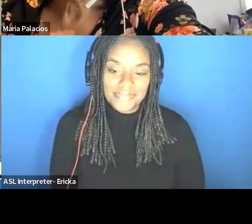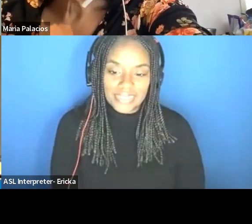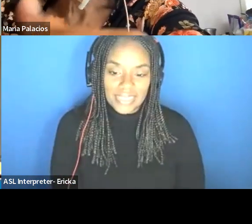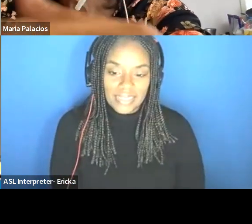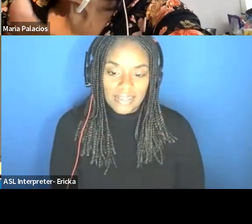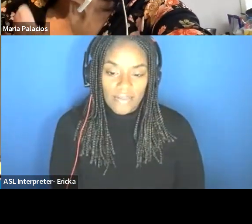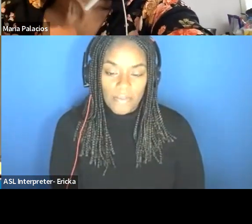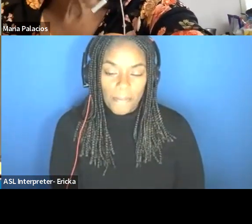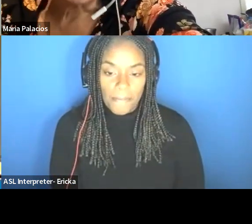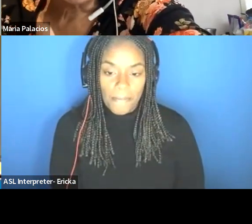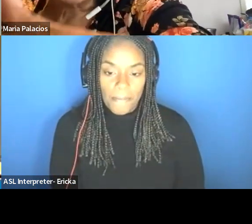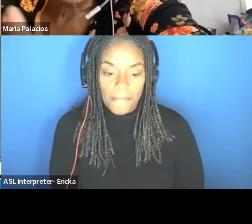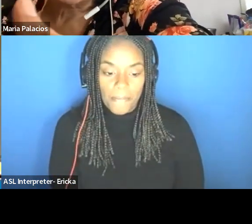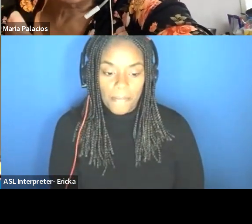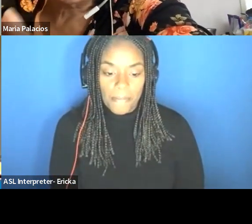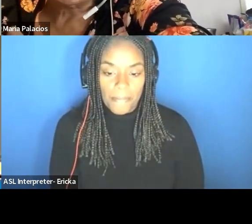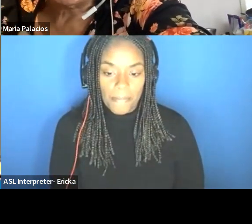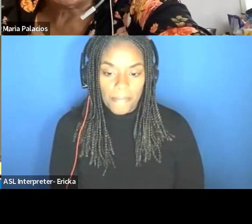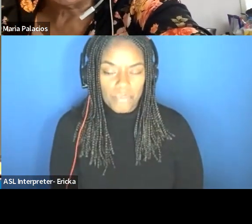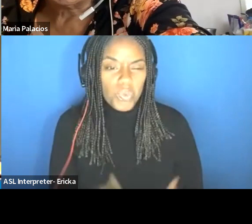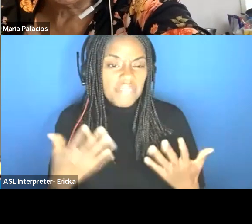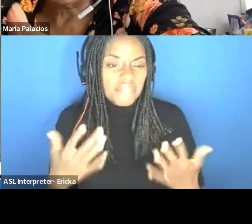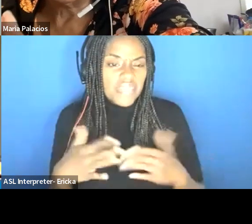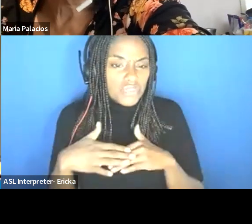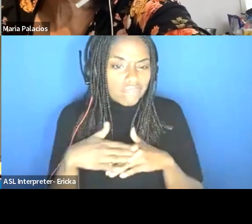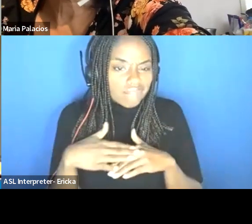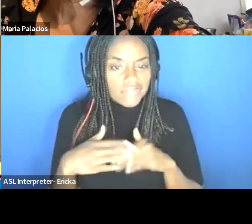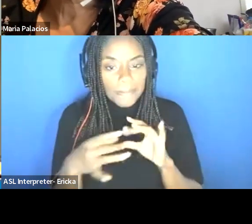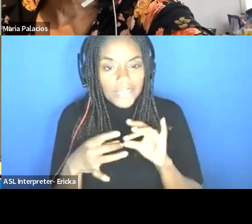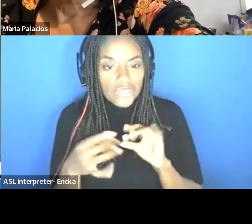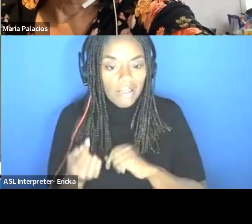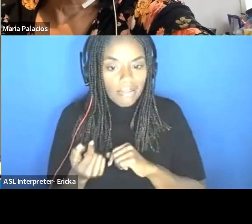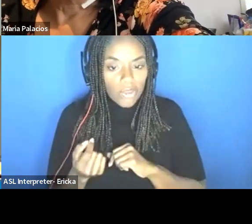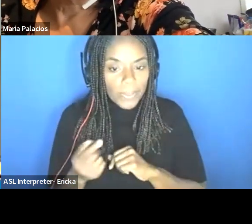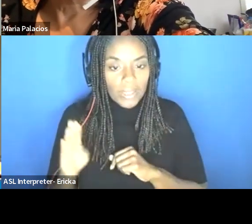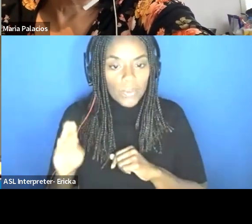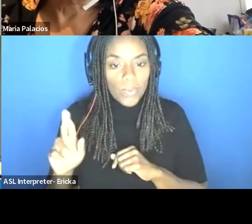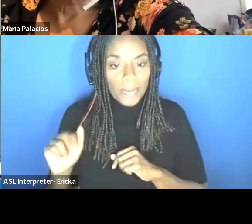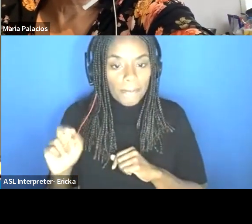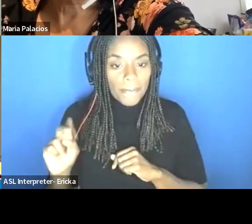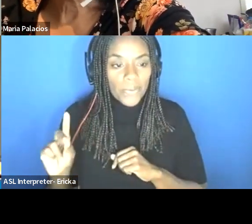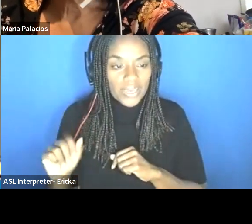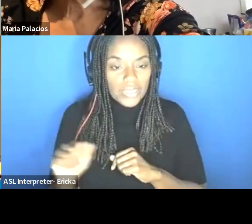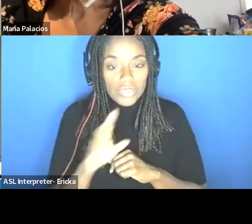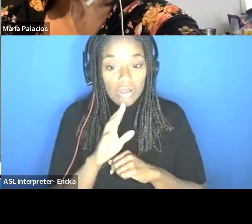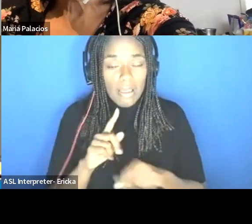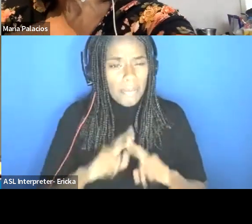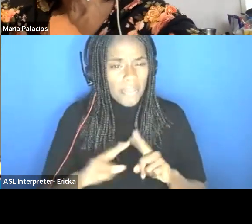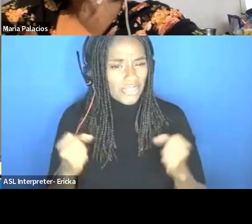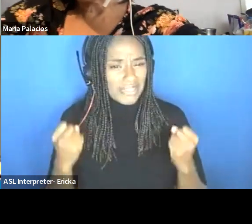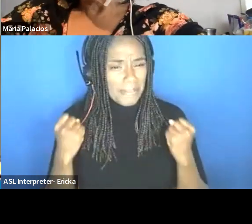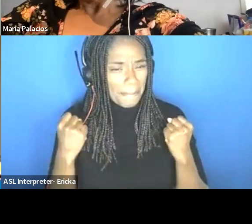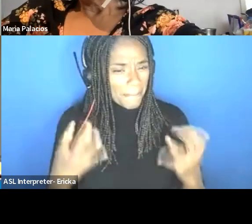I think that this has already been sort of touched on a little bit when Brenda was speaking, but there are many advantages